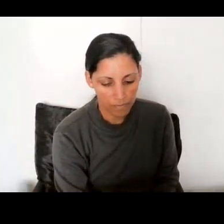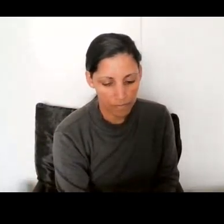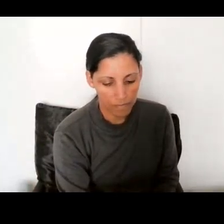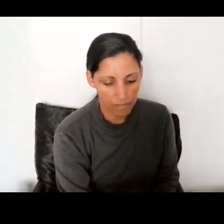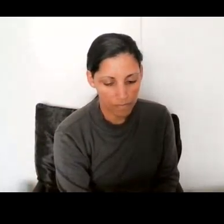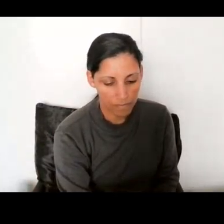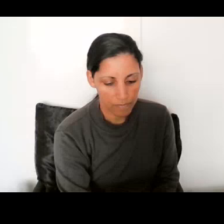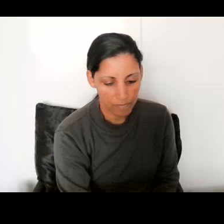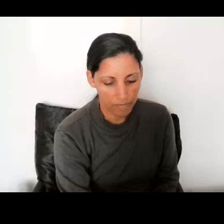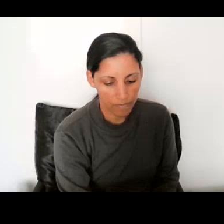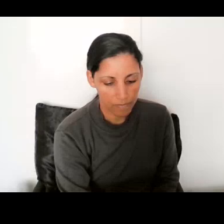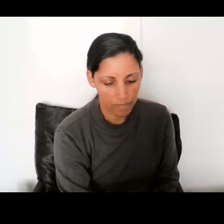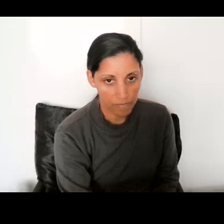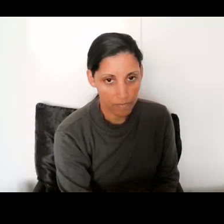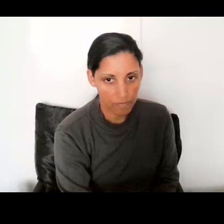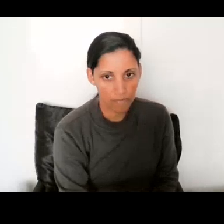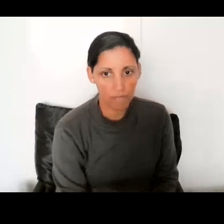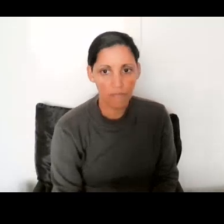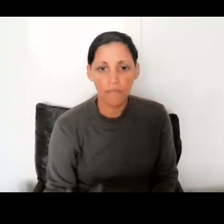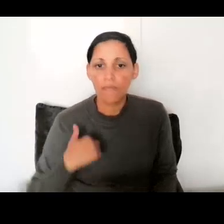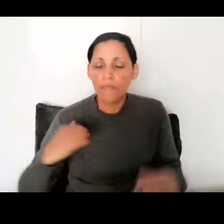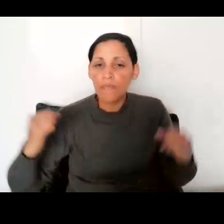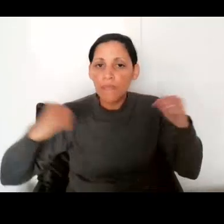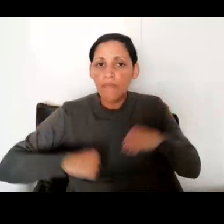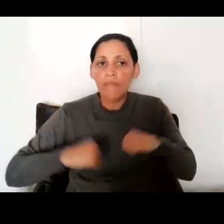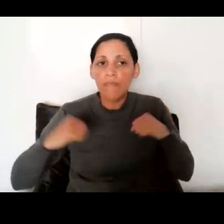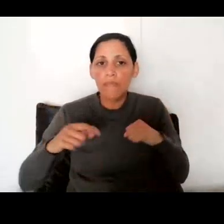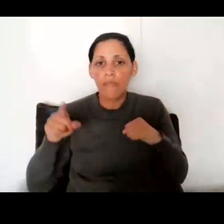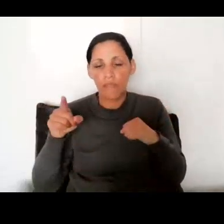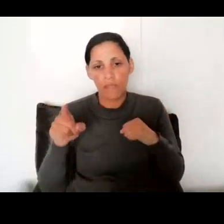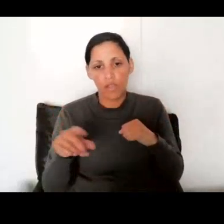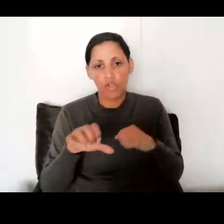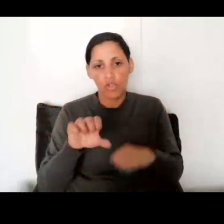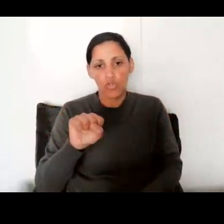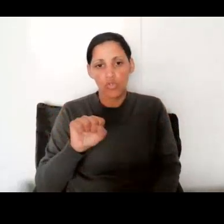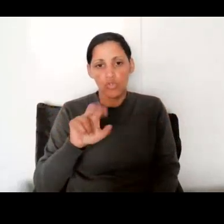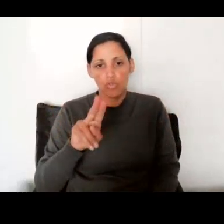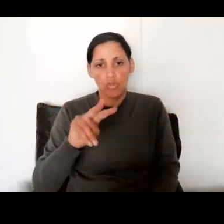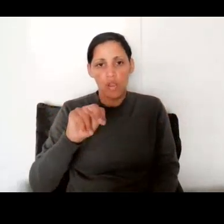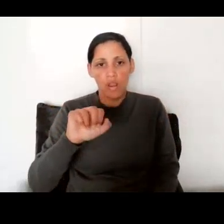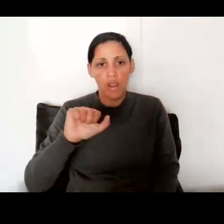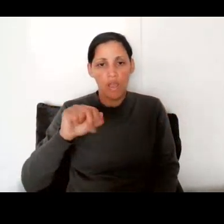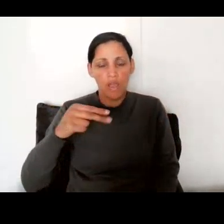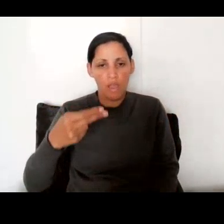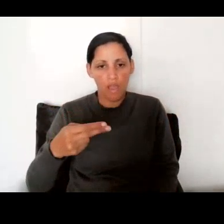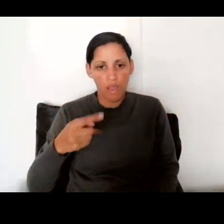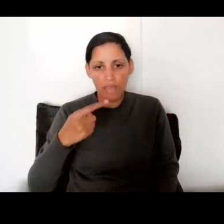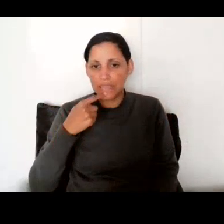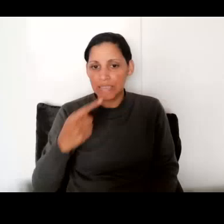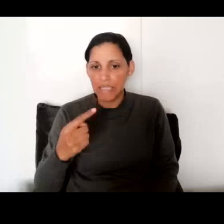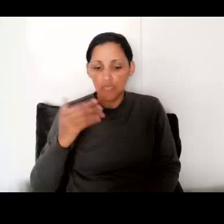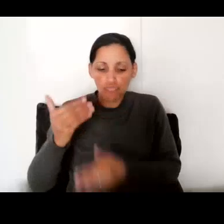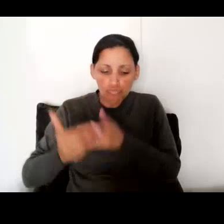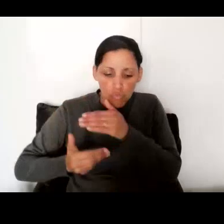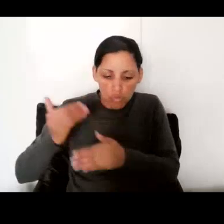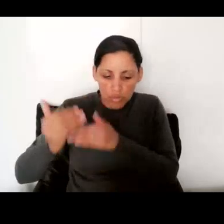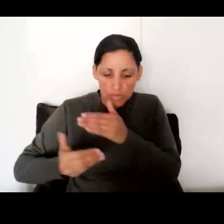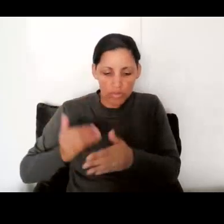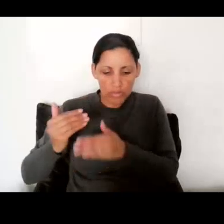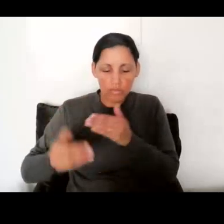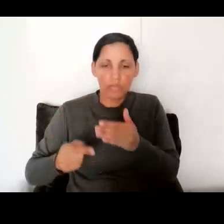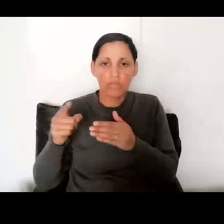that Suna mentions a lot is the process and the practice and the repeated things.